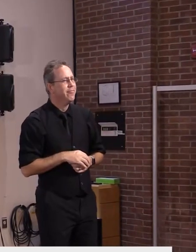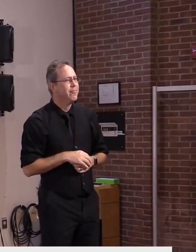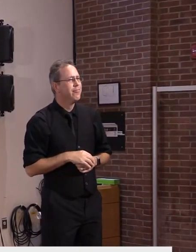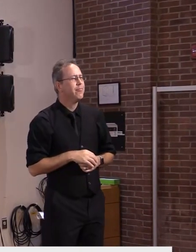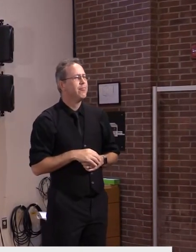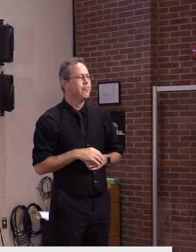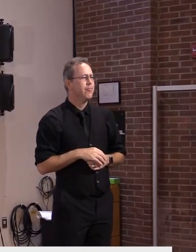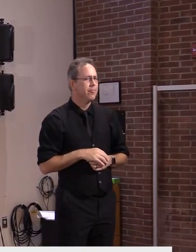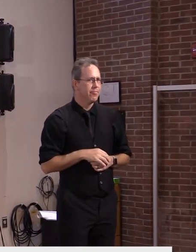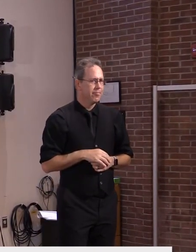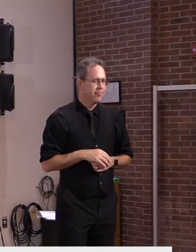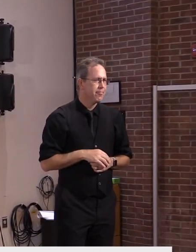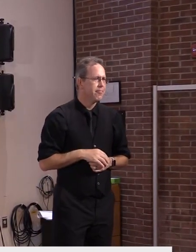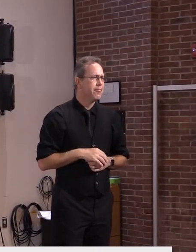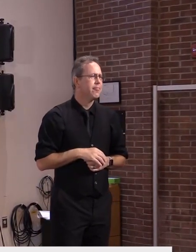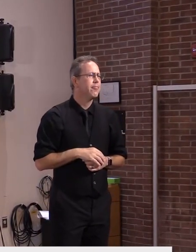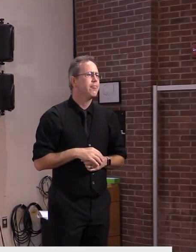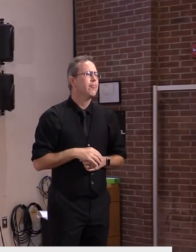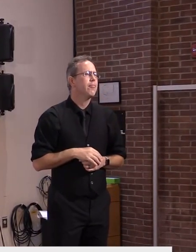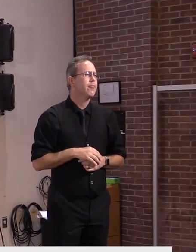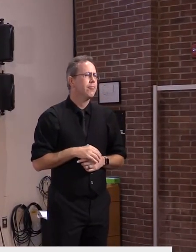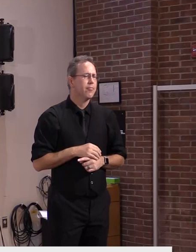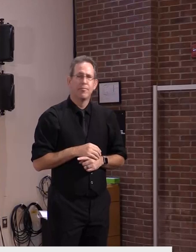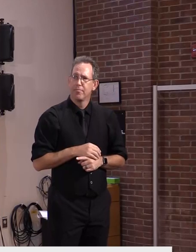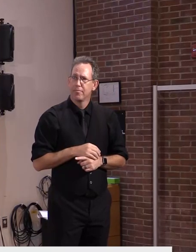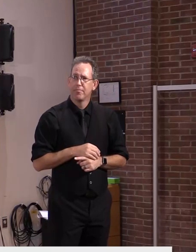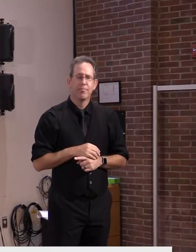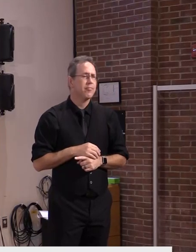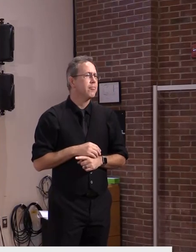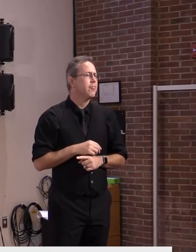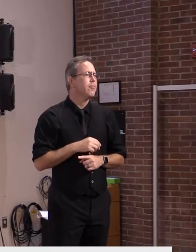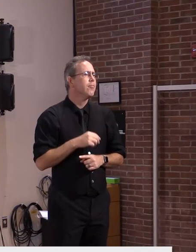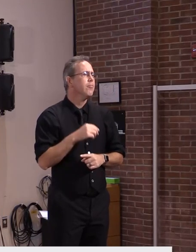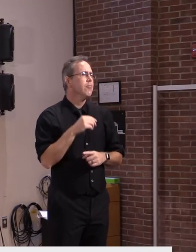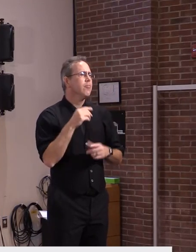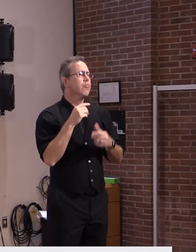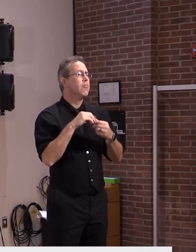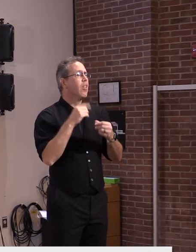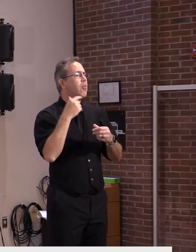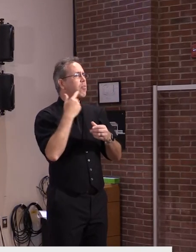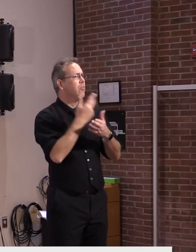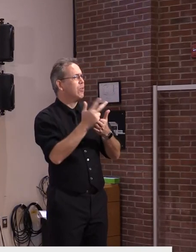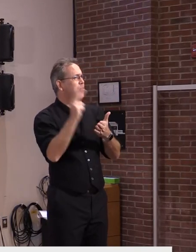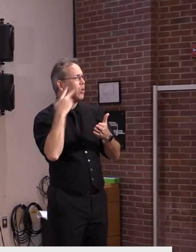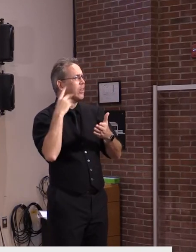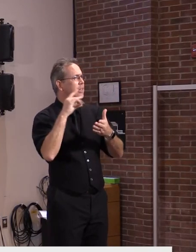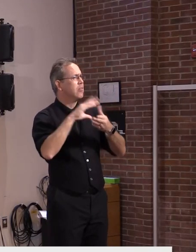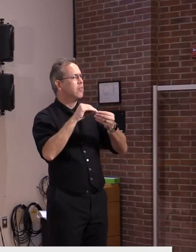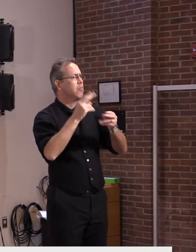press conferences ago, I gave a presentation on the long-term care facilities.